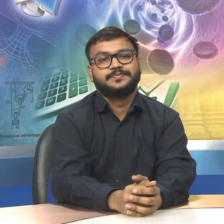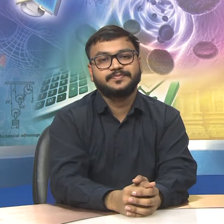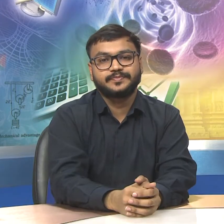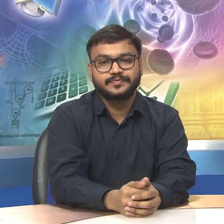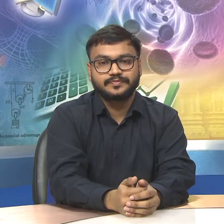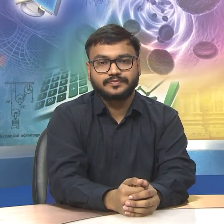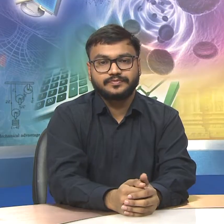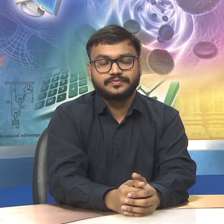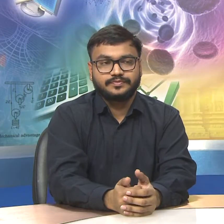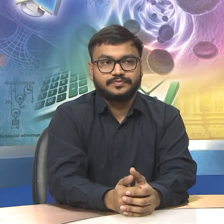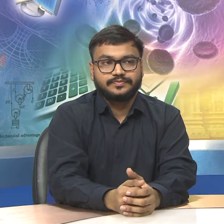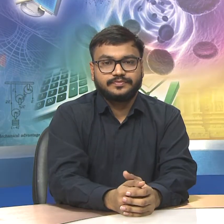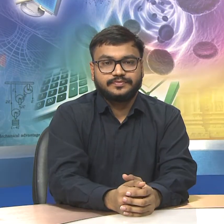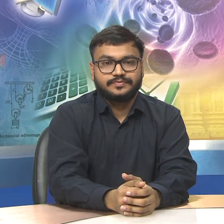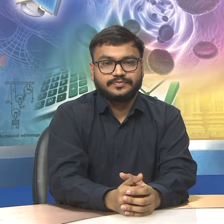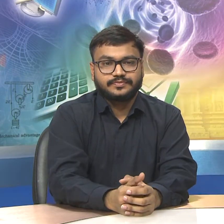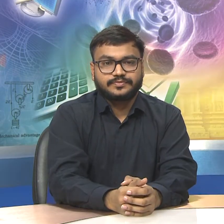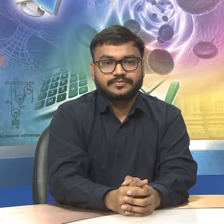Tilt your hand.